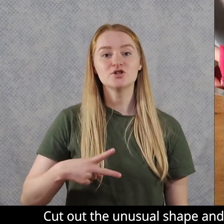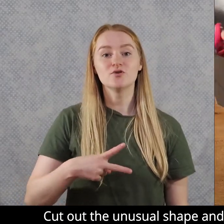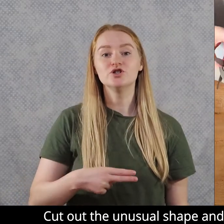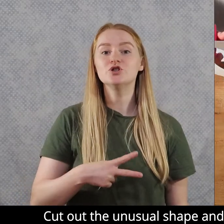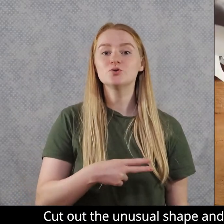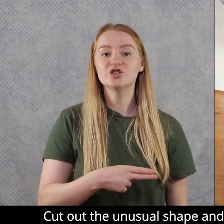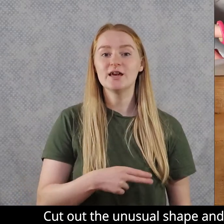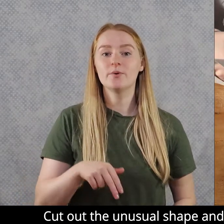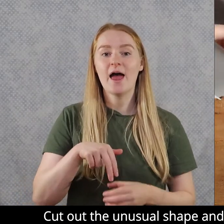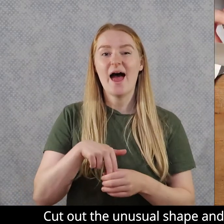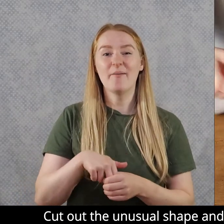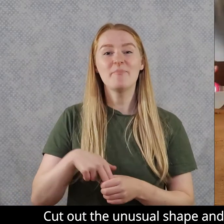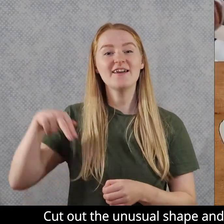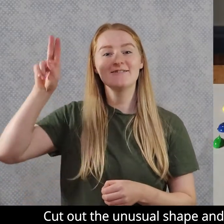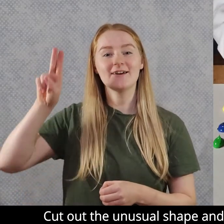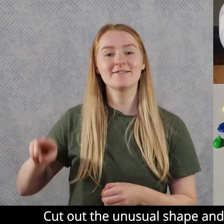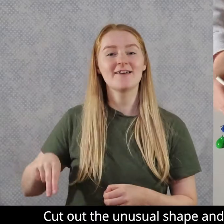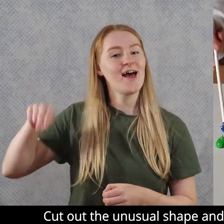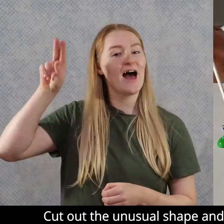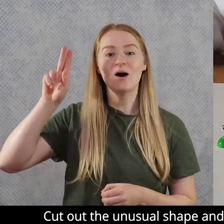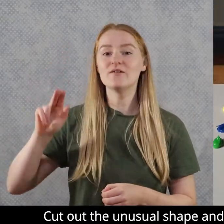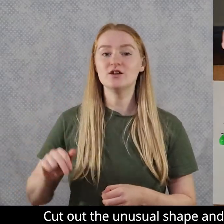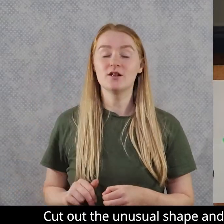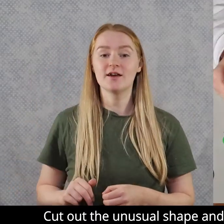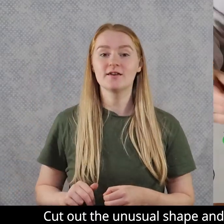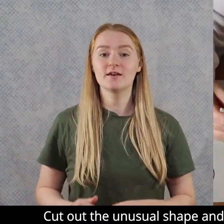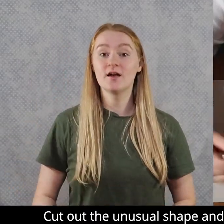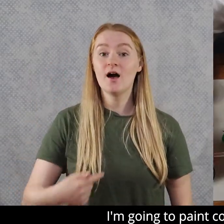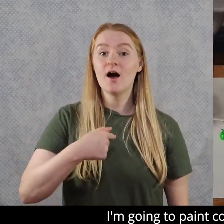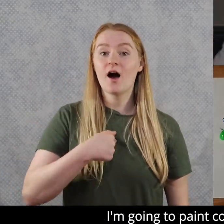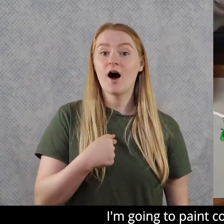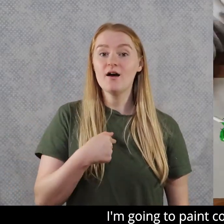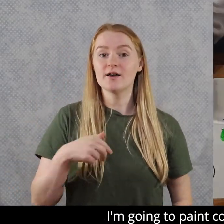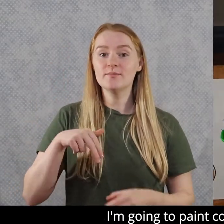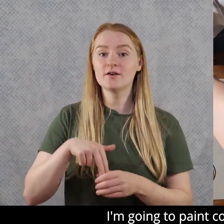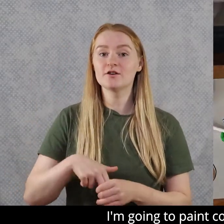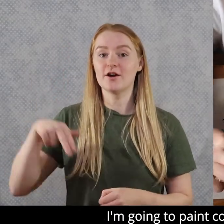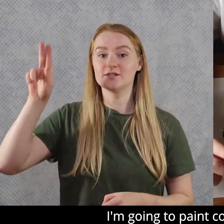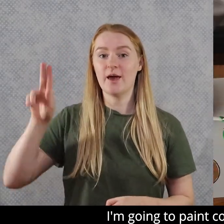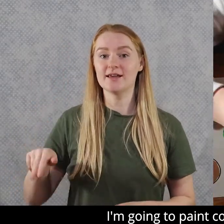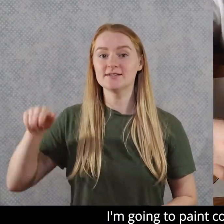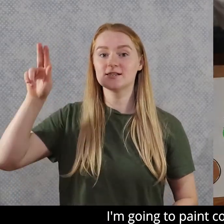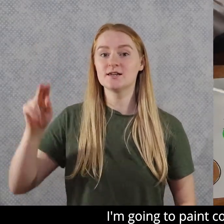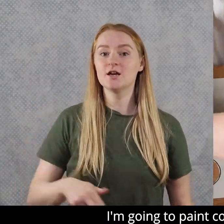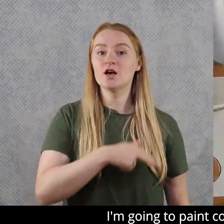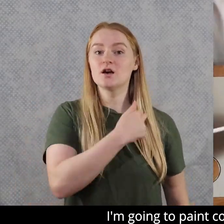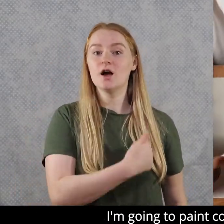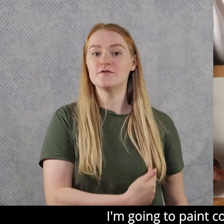Cut out your unusual shape and paint it however you like. I'm going to